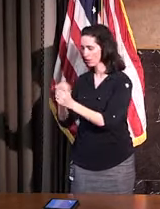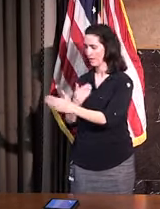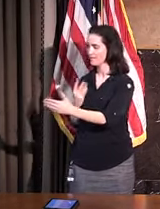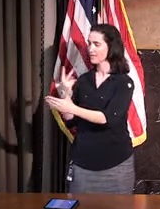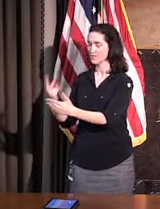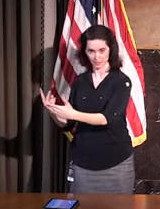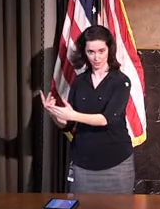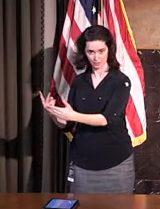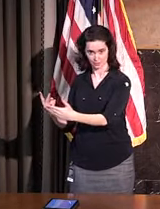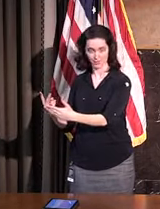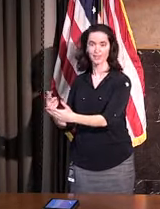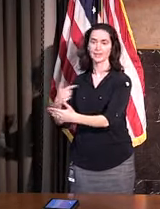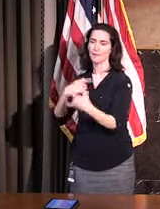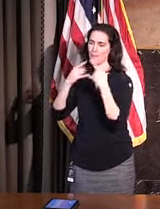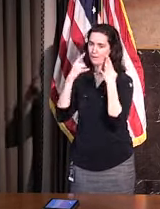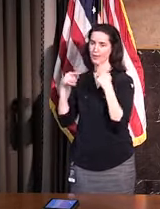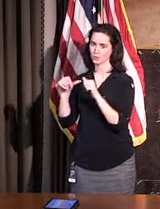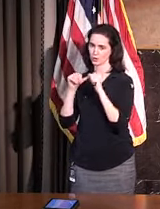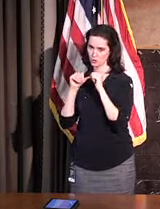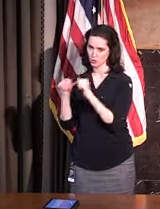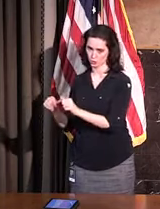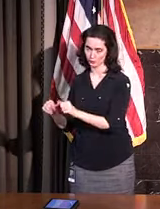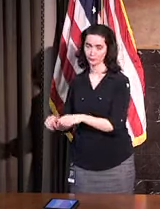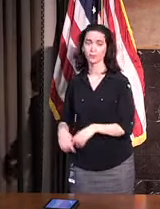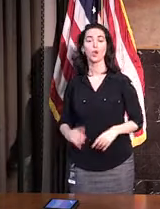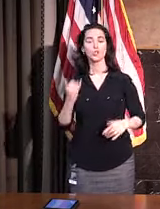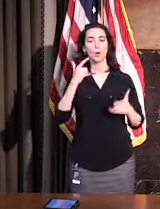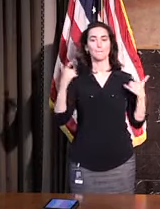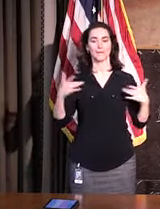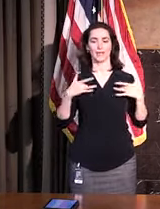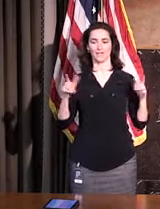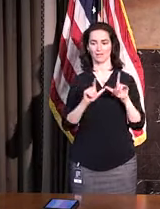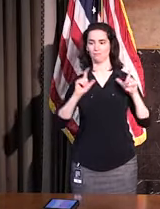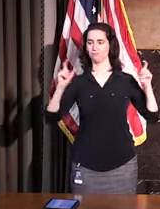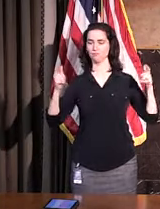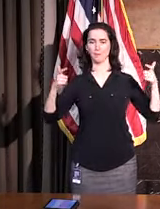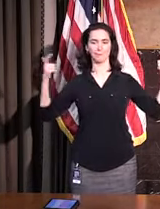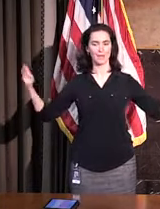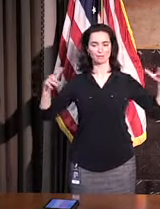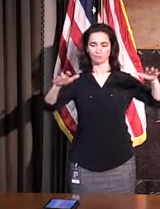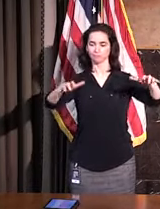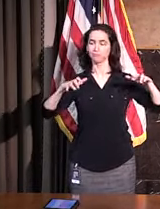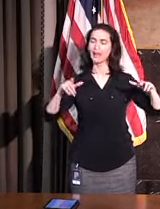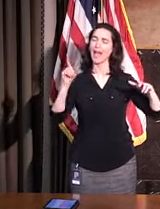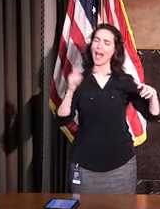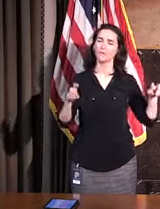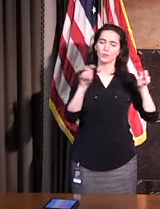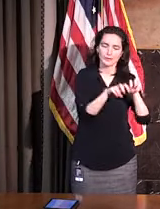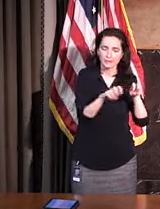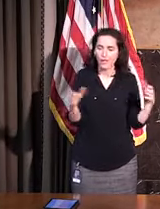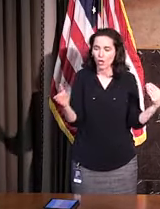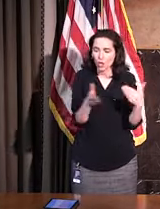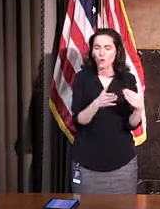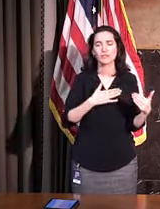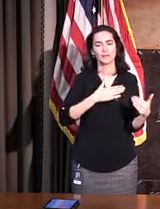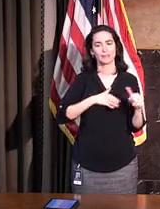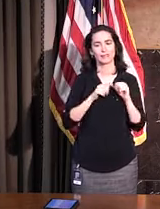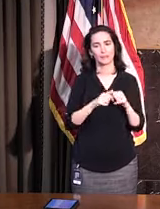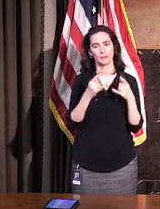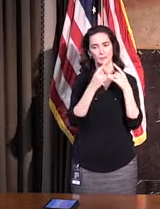medium and large size gatherings if distancing will not be allowed or able